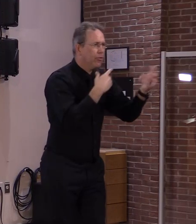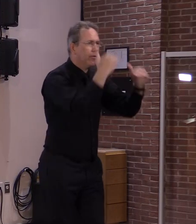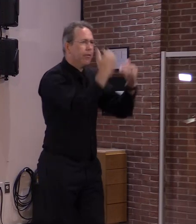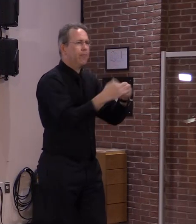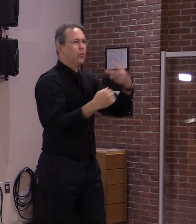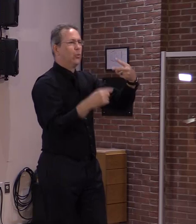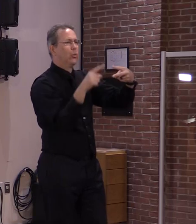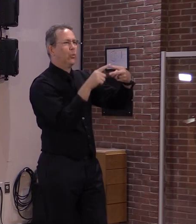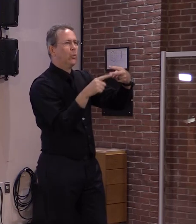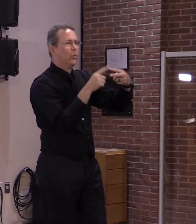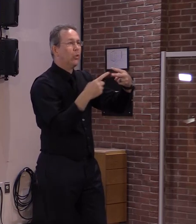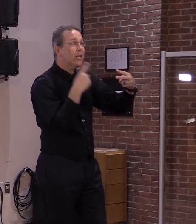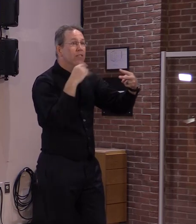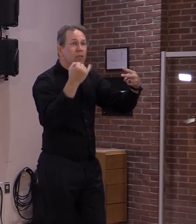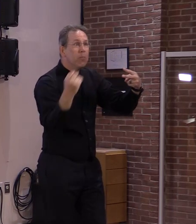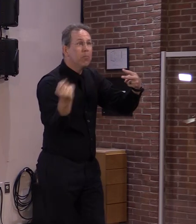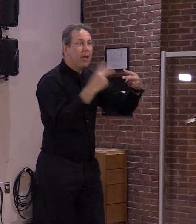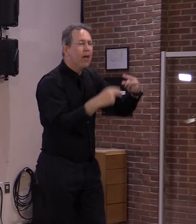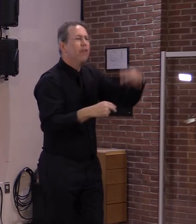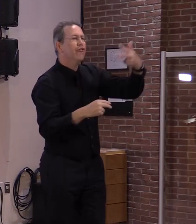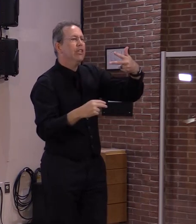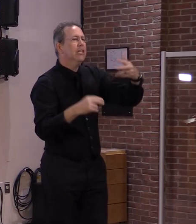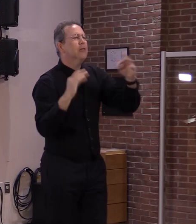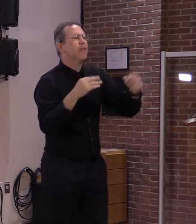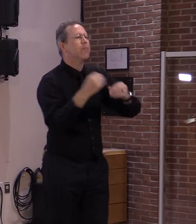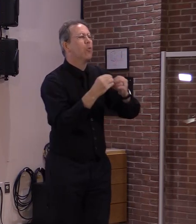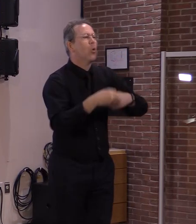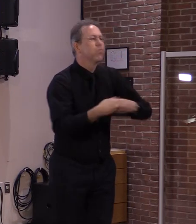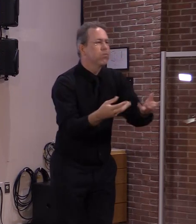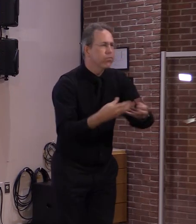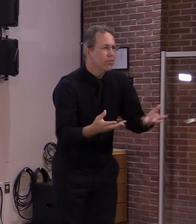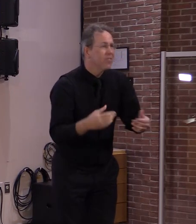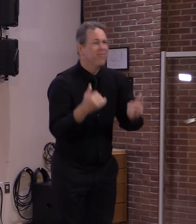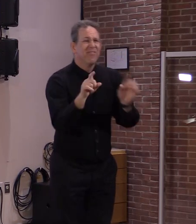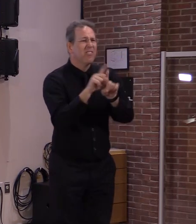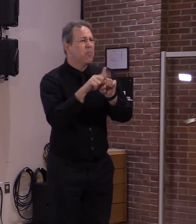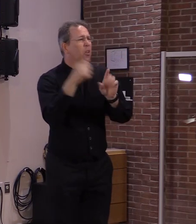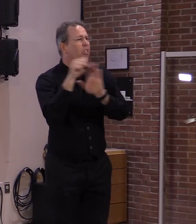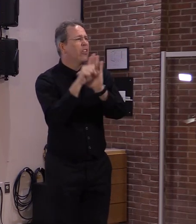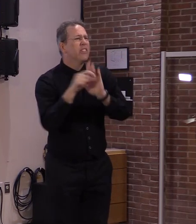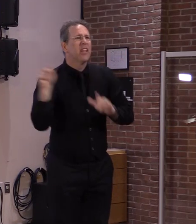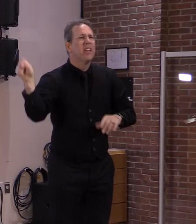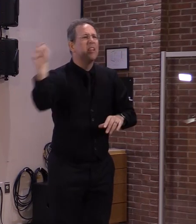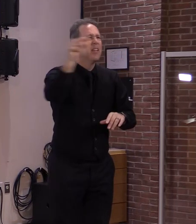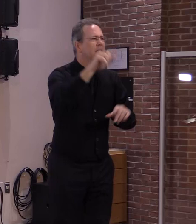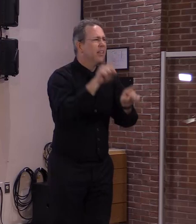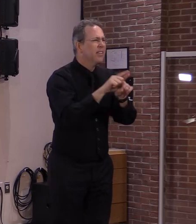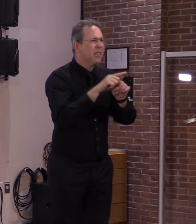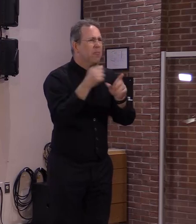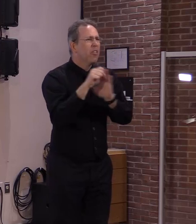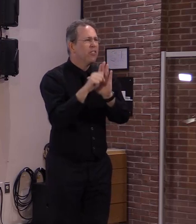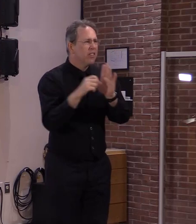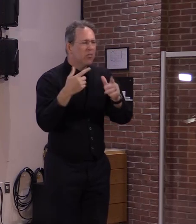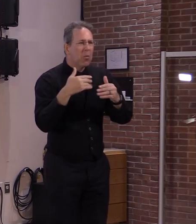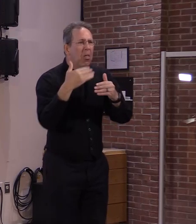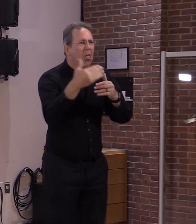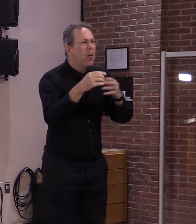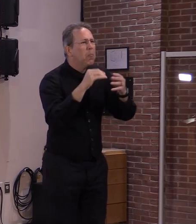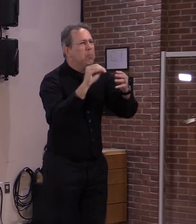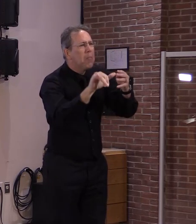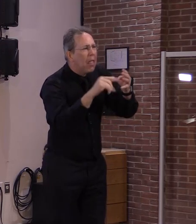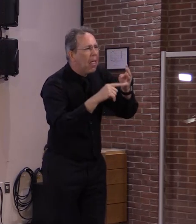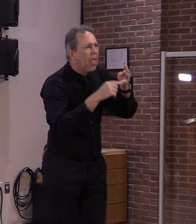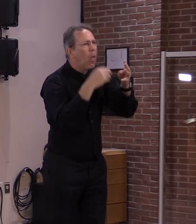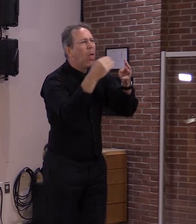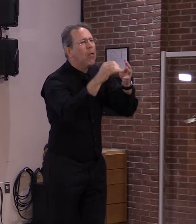availability in mid-May in all of the counties, minus Grand Isle, where we will be adding an additional clinic in